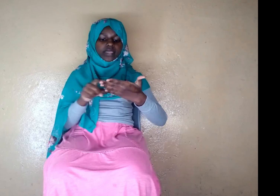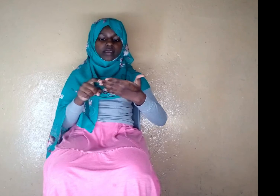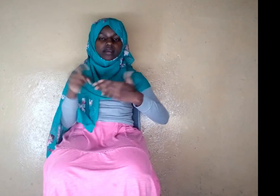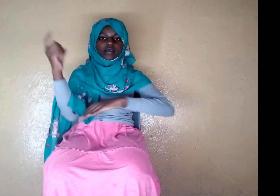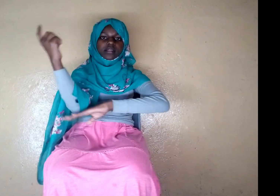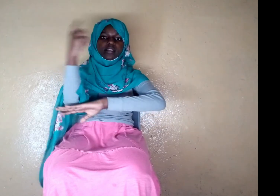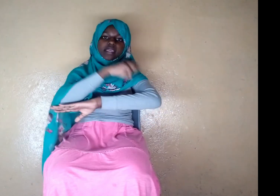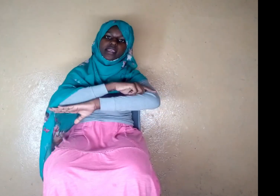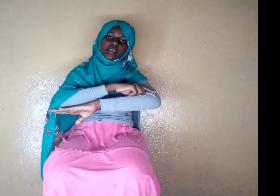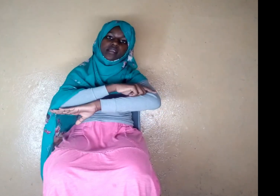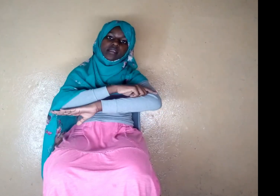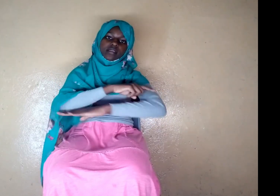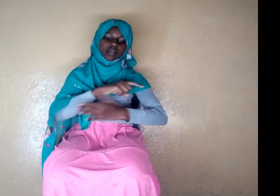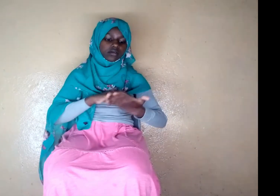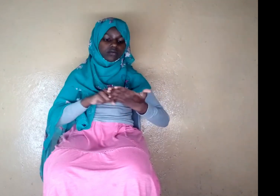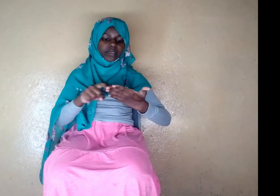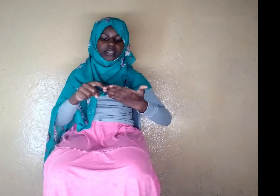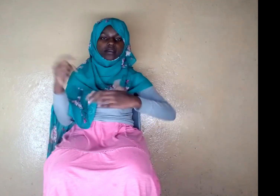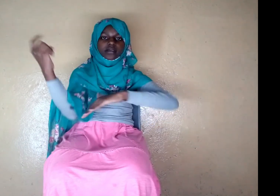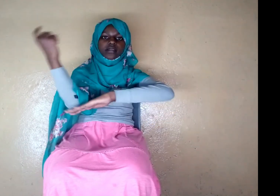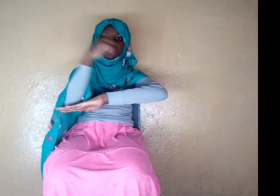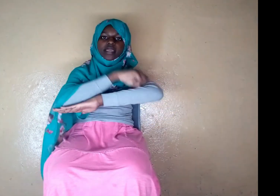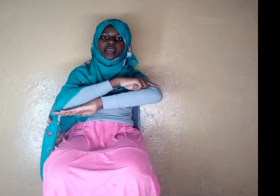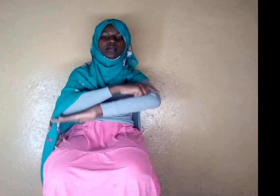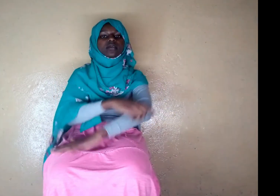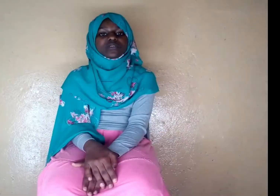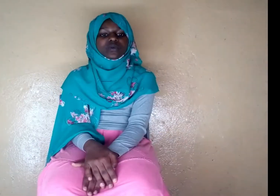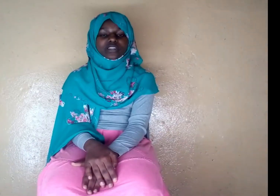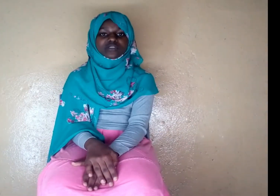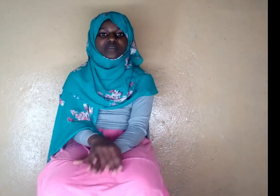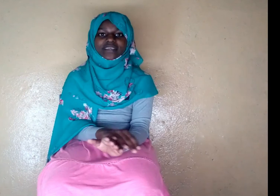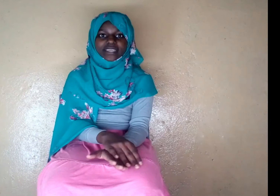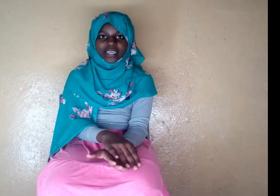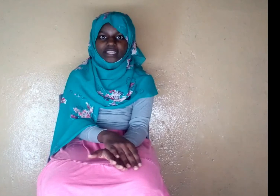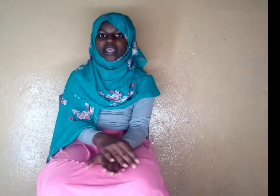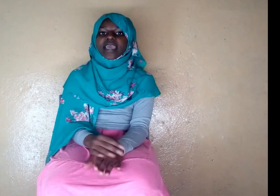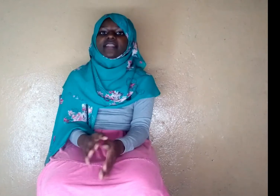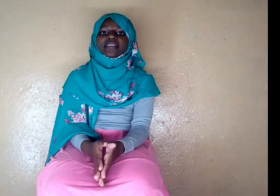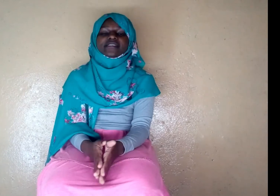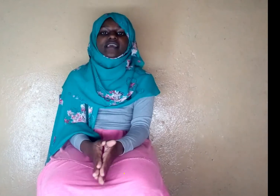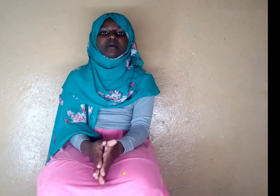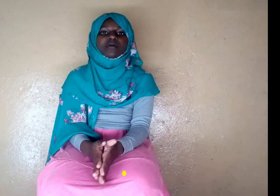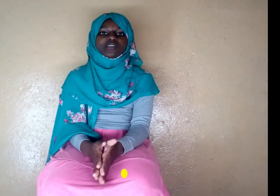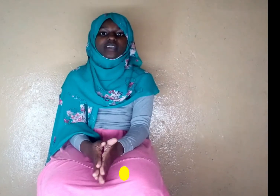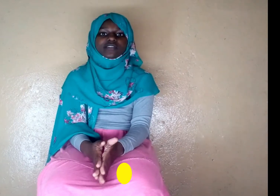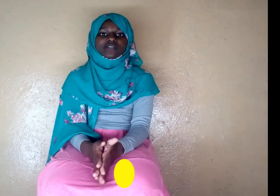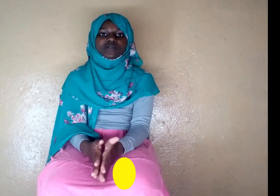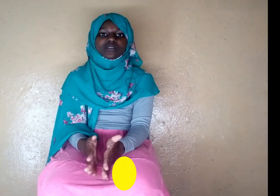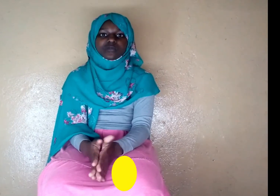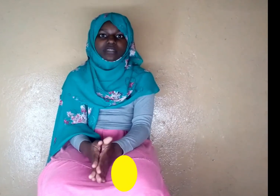Week, day. Week, day. We're going to do it again, and this time I want you guys to do it with